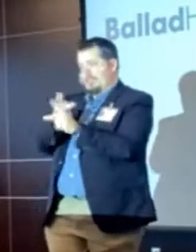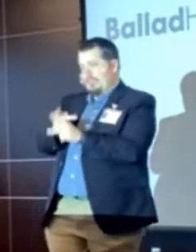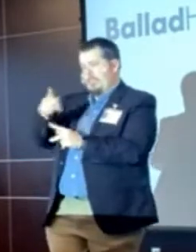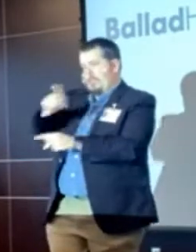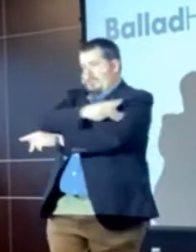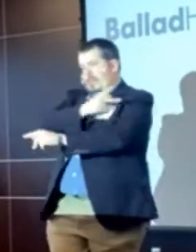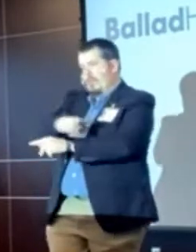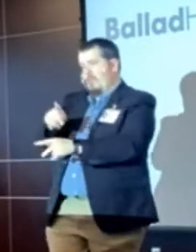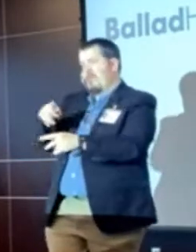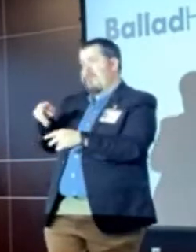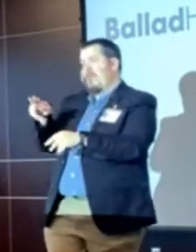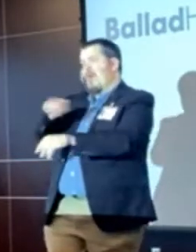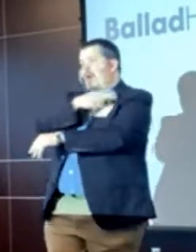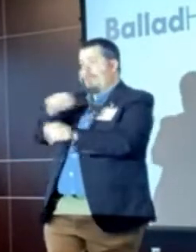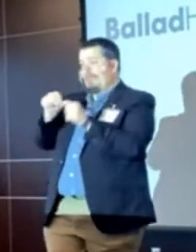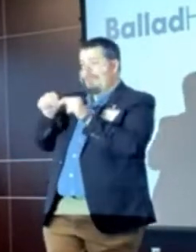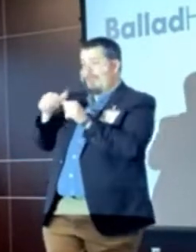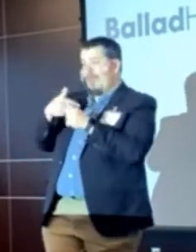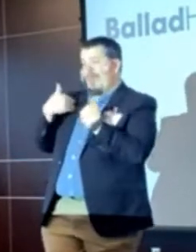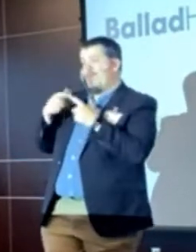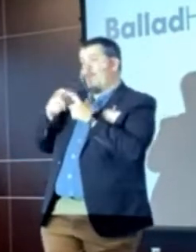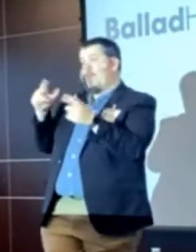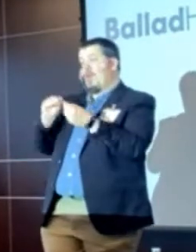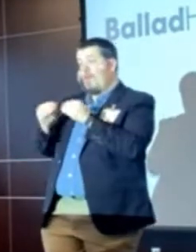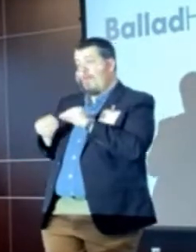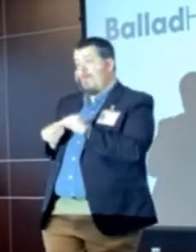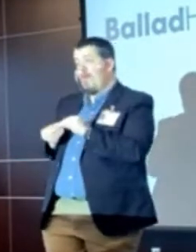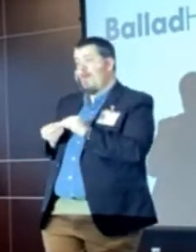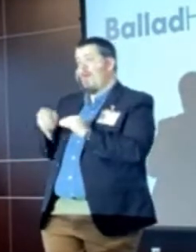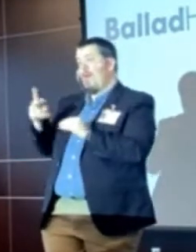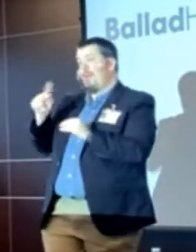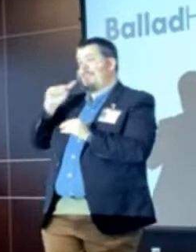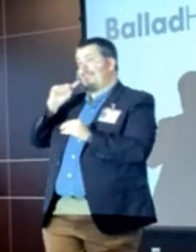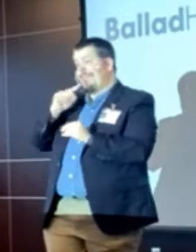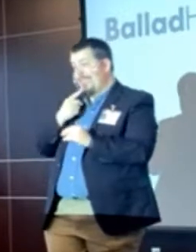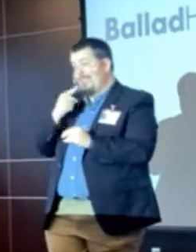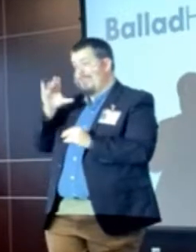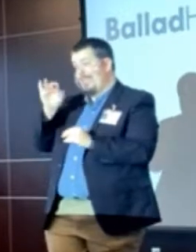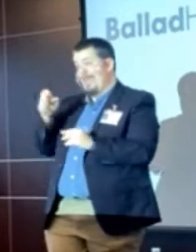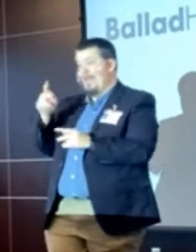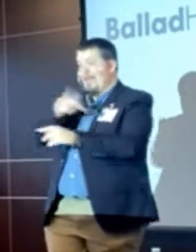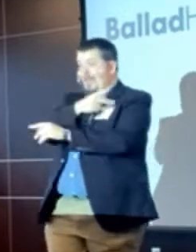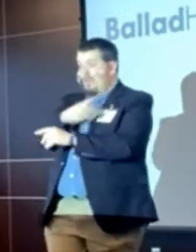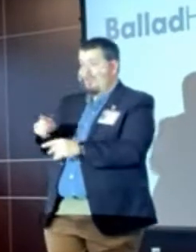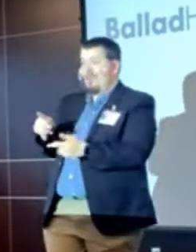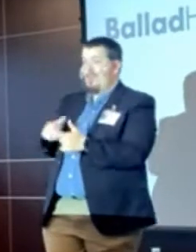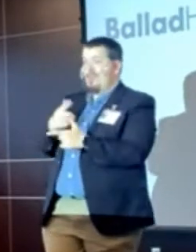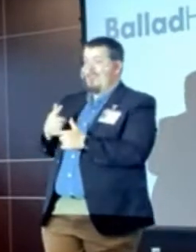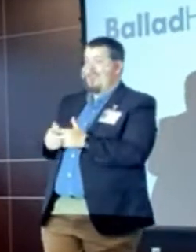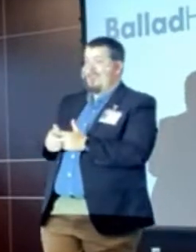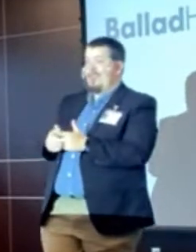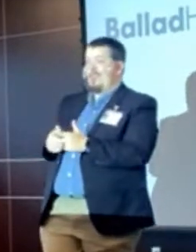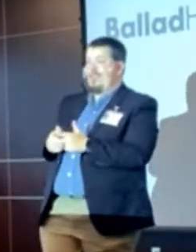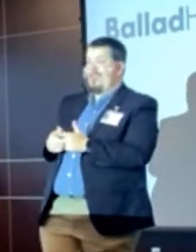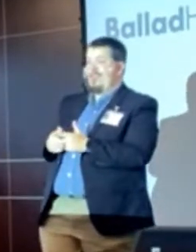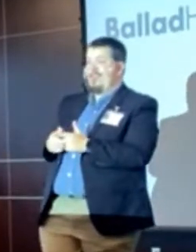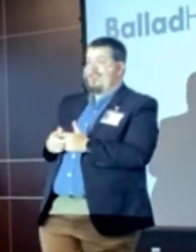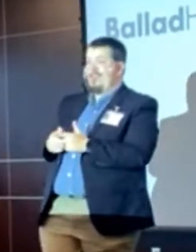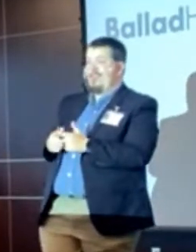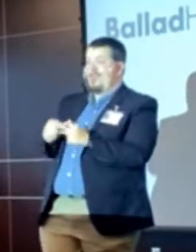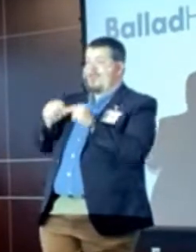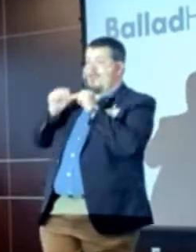those patients, and on the hospitals to continue to have a large number of critical care patients. And unfortunately,